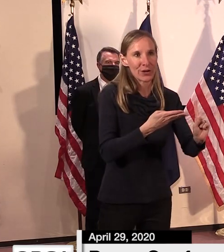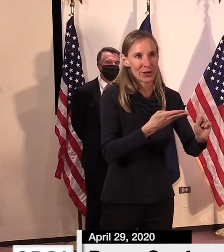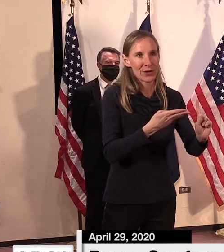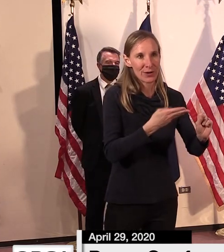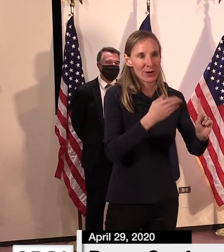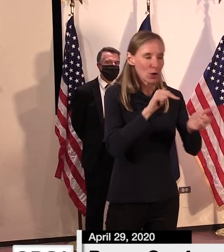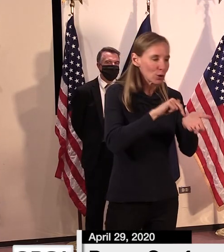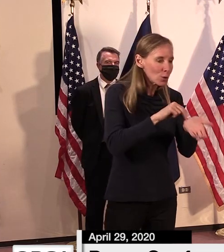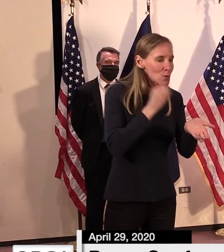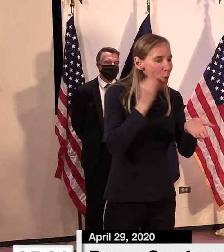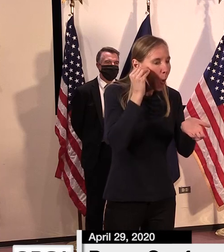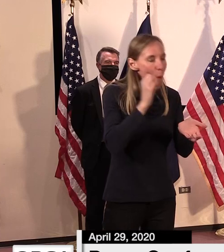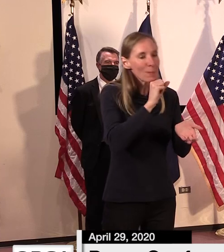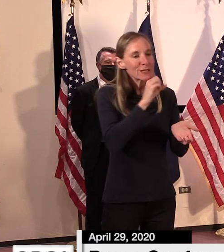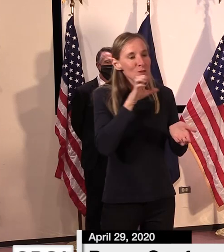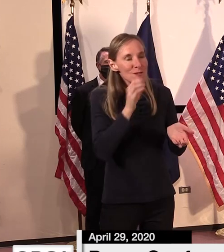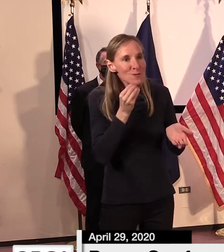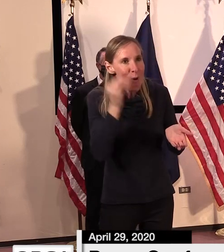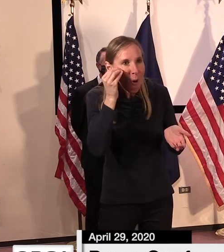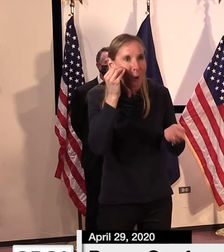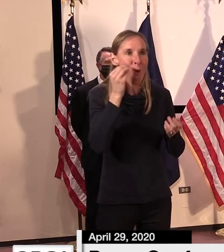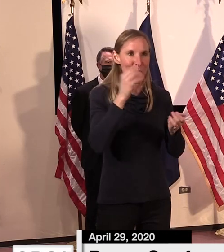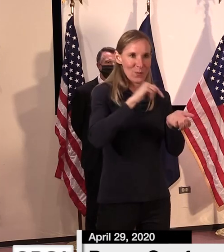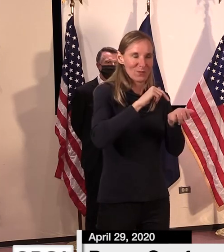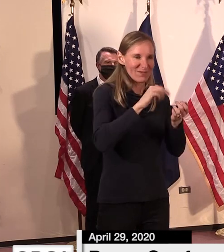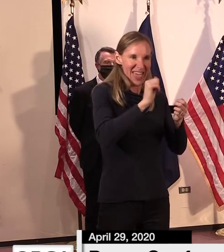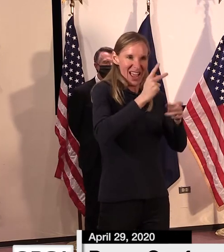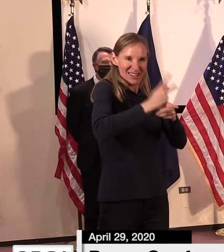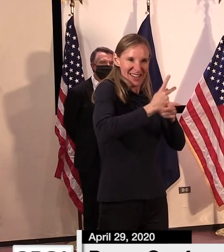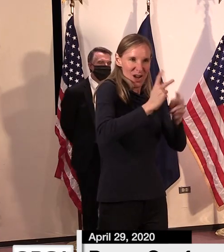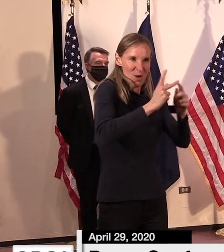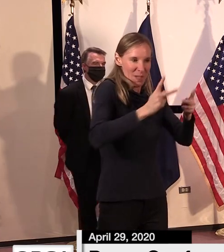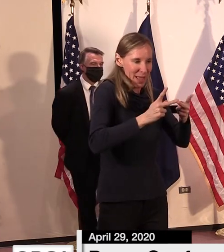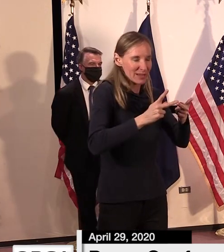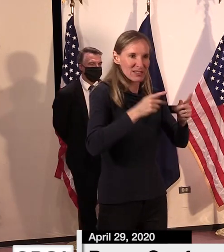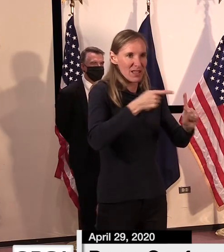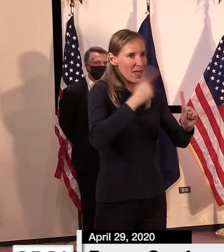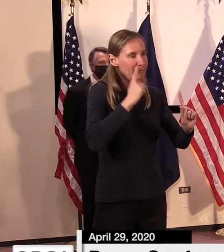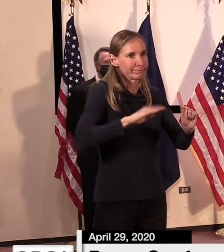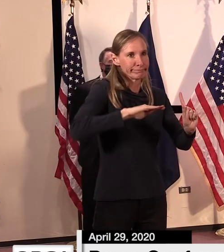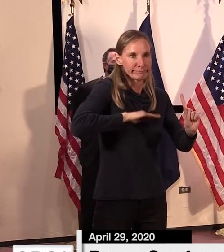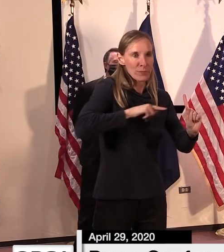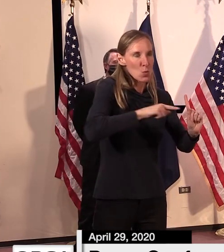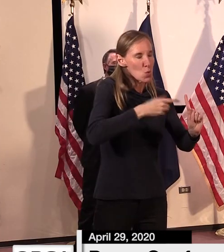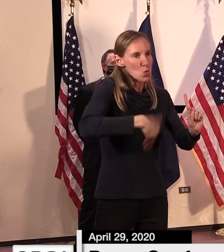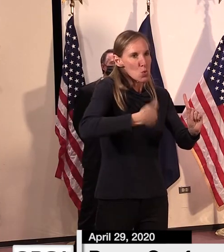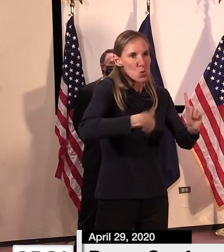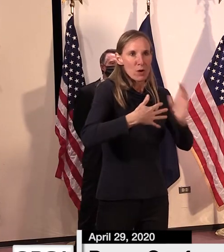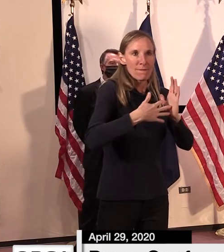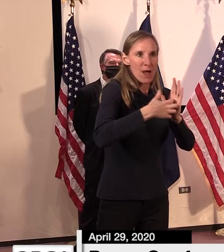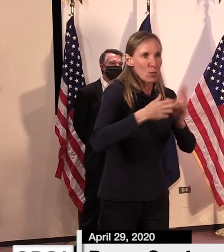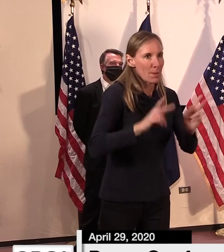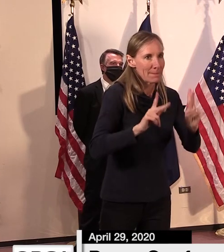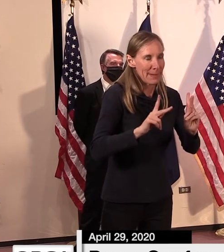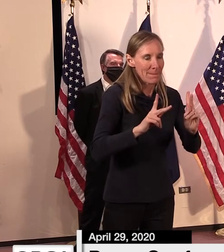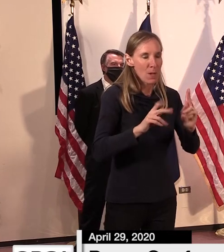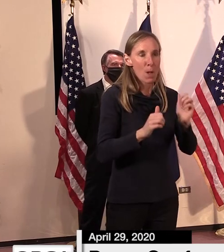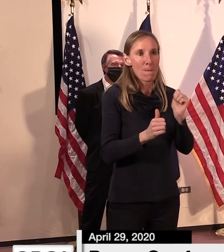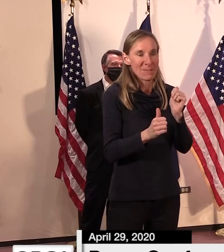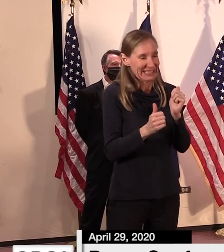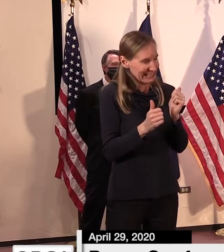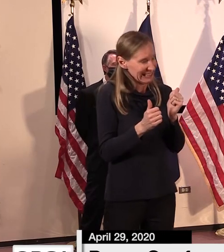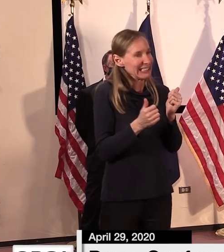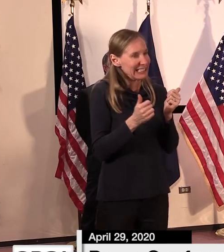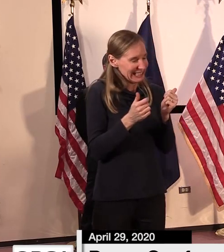in these settings. They clearly fit the definition of being highly vulnerable. These are the people who are most at risk